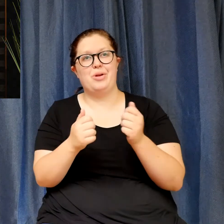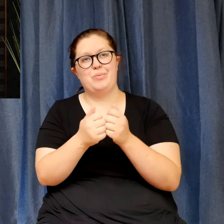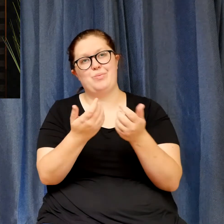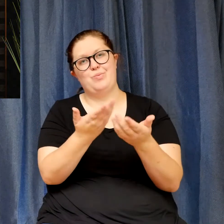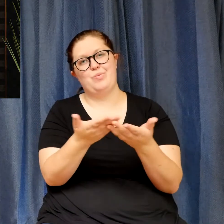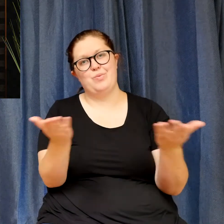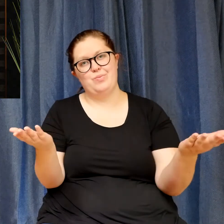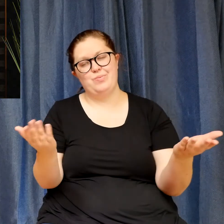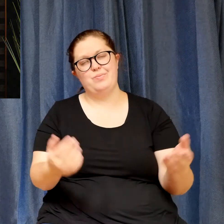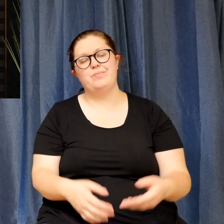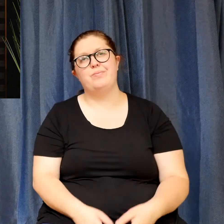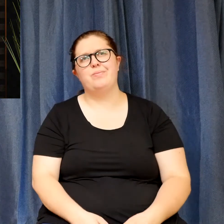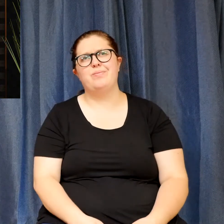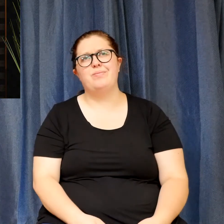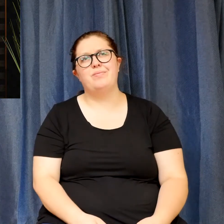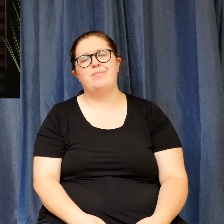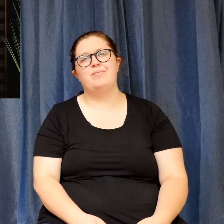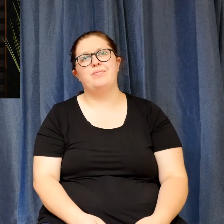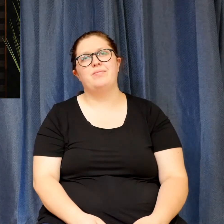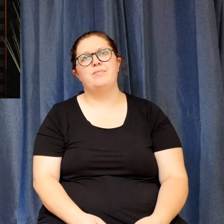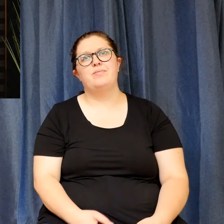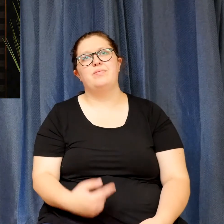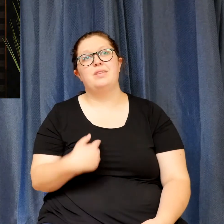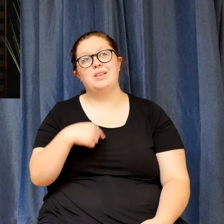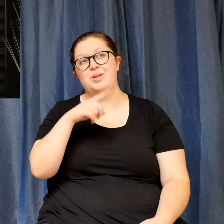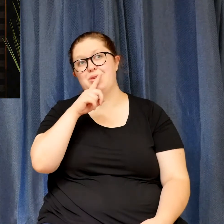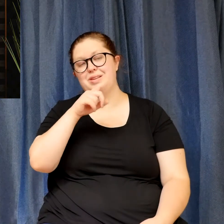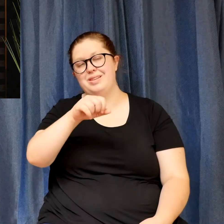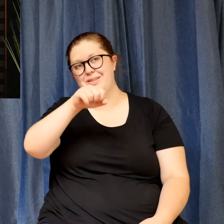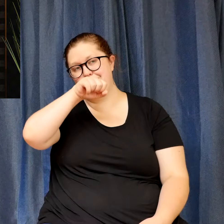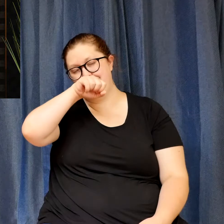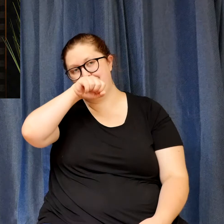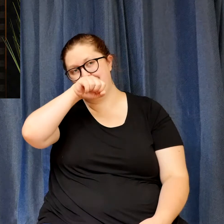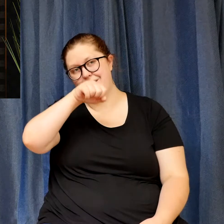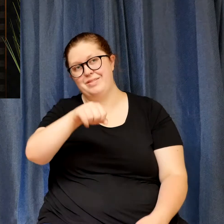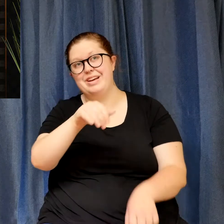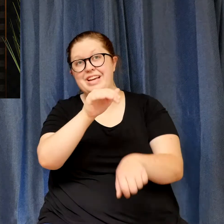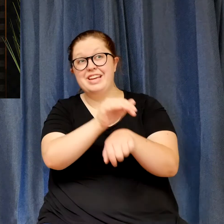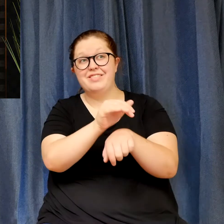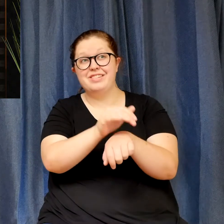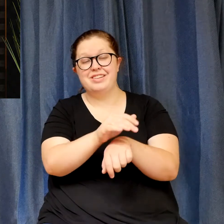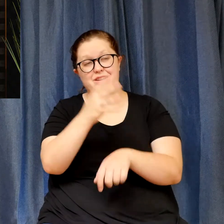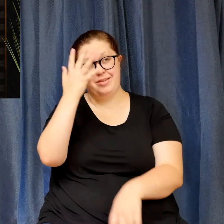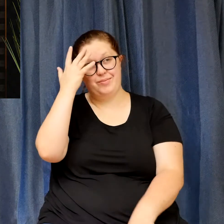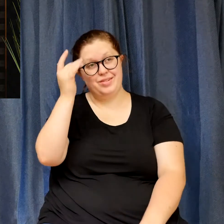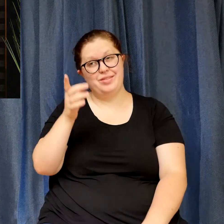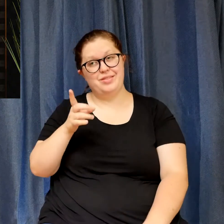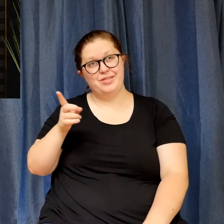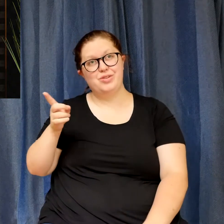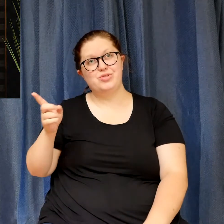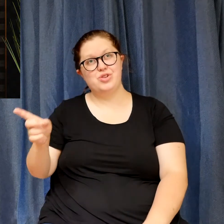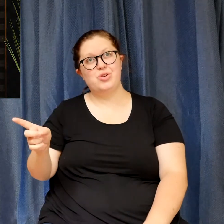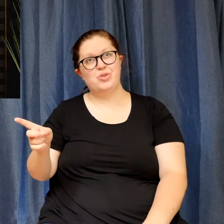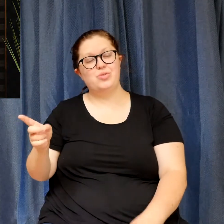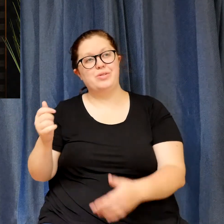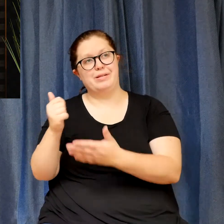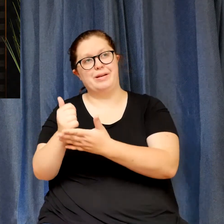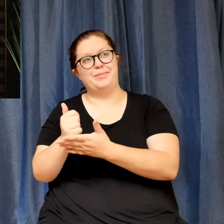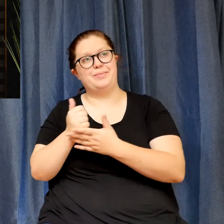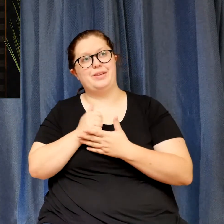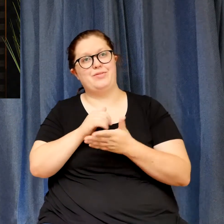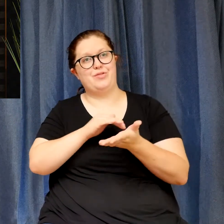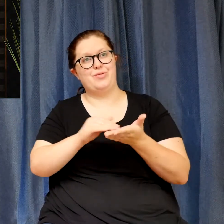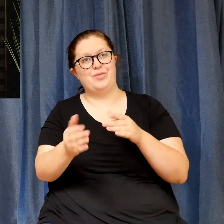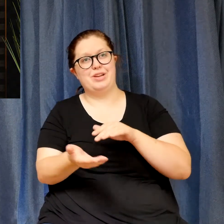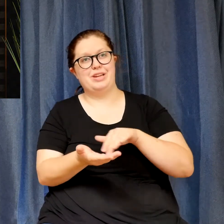right? And then the one I really loved is the evening, because Dr. Joe would then lead me through